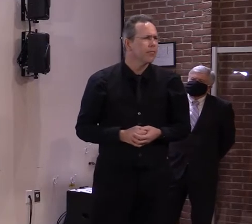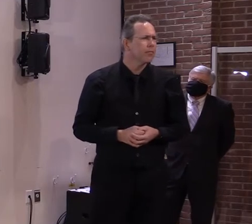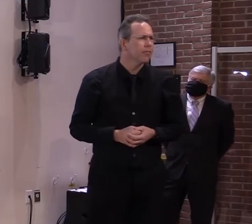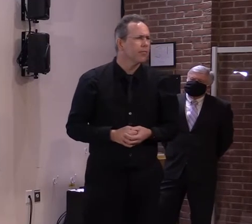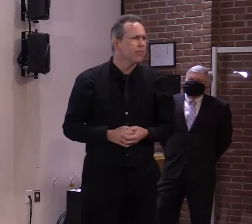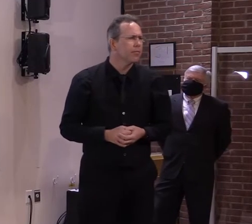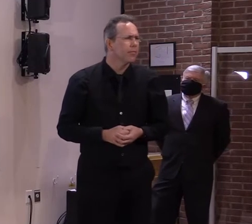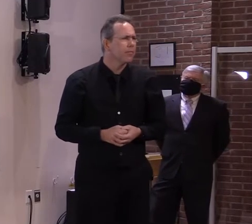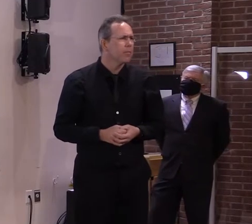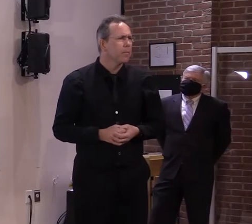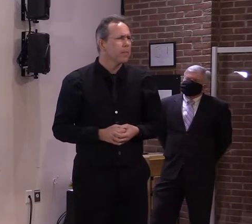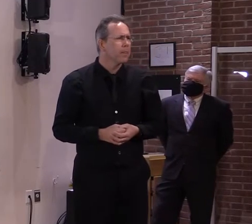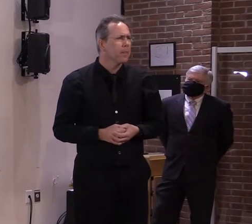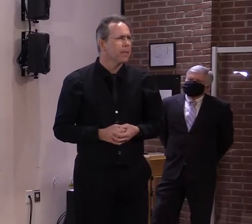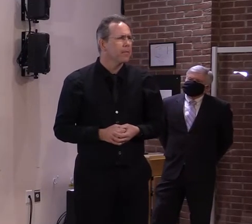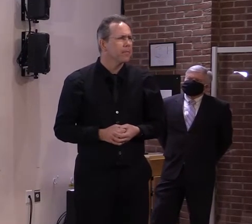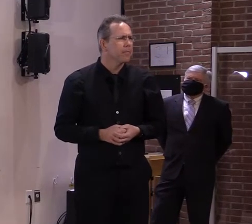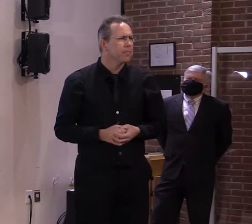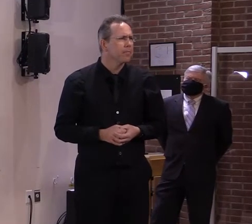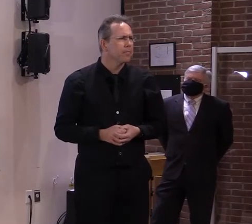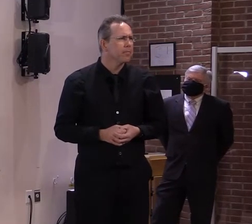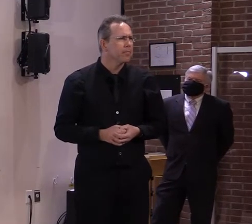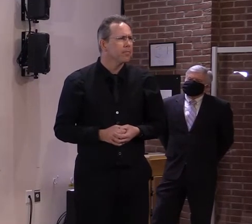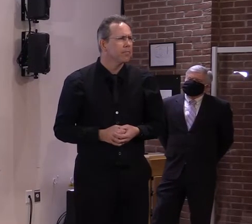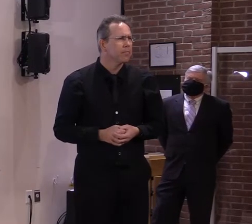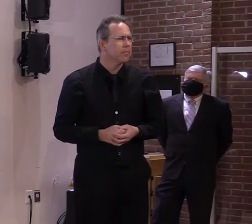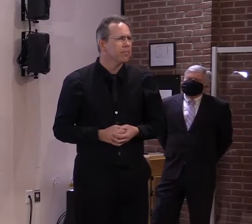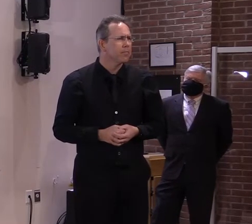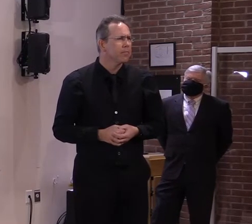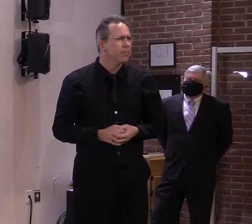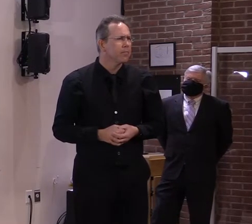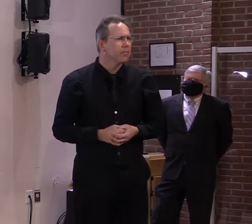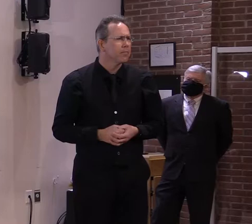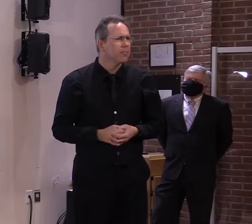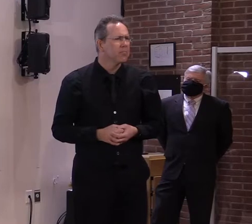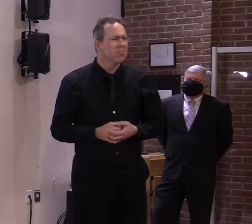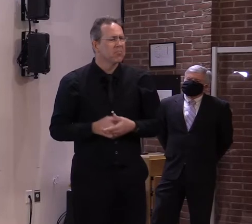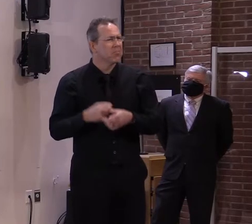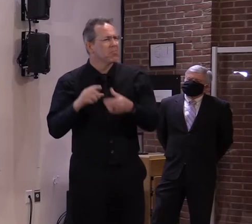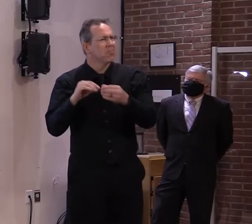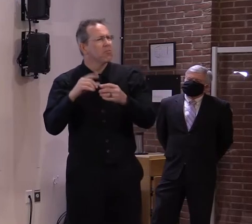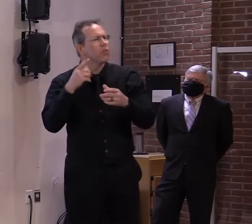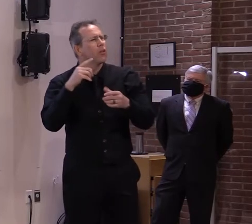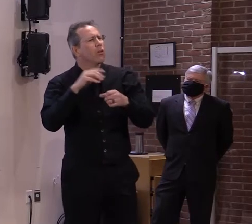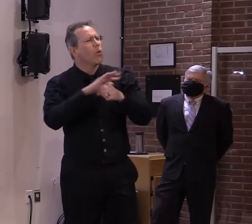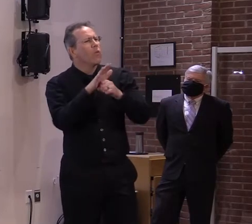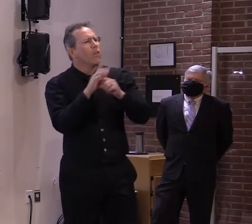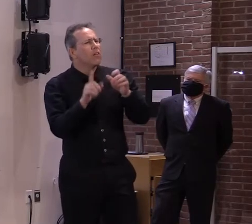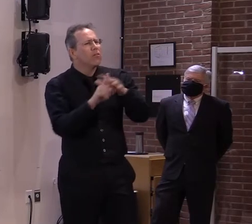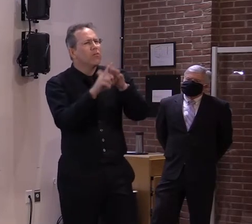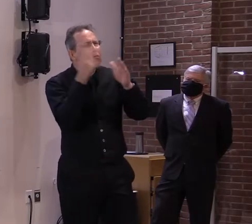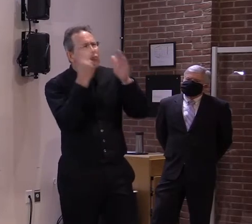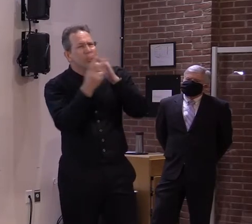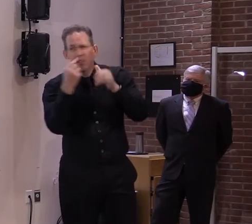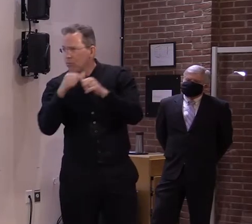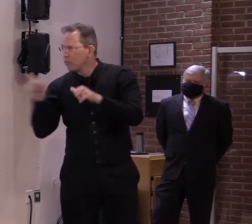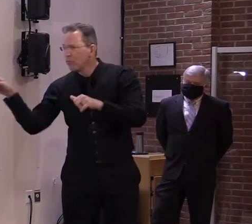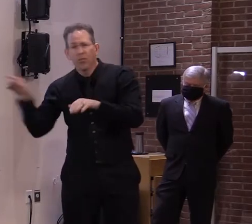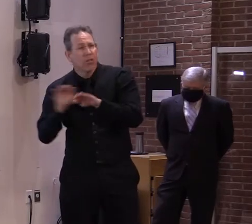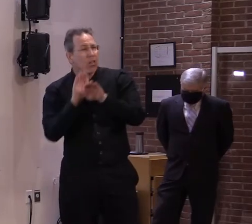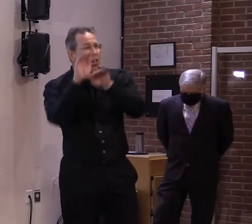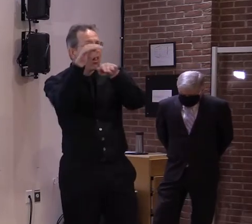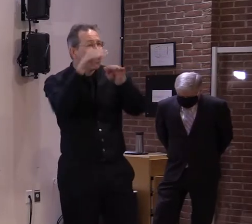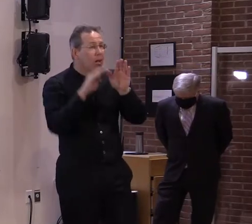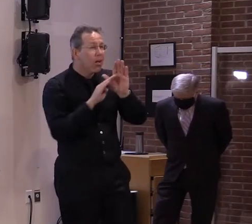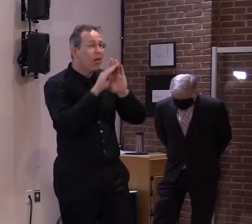increase about until that May 1st mark when we would enter step two. You know, I know we obviously